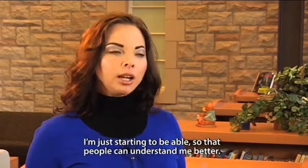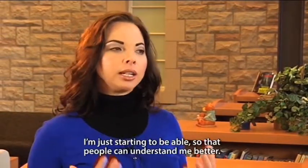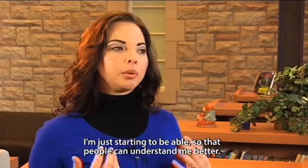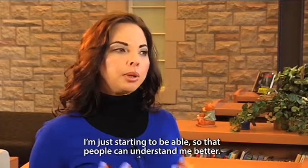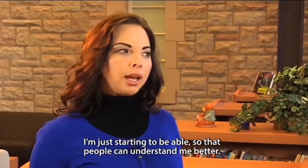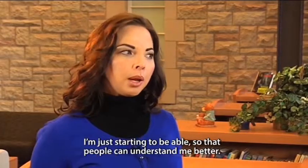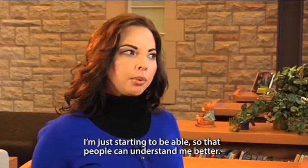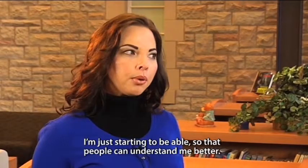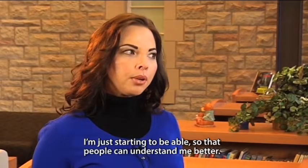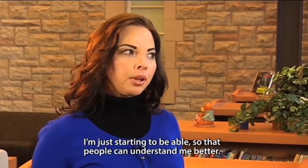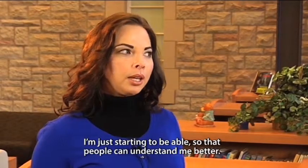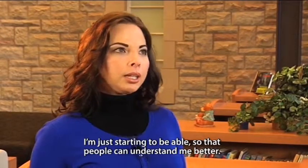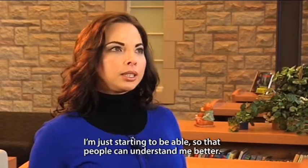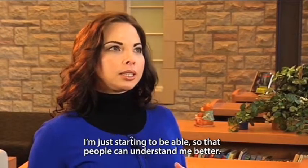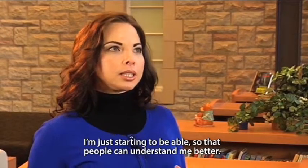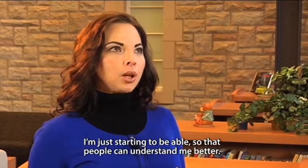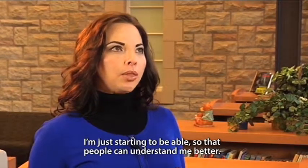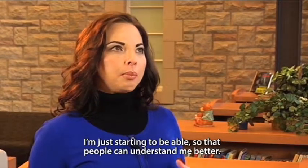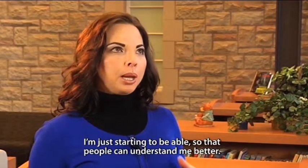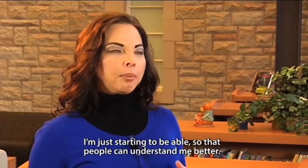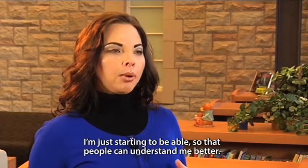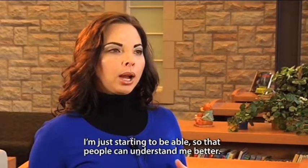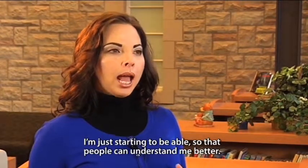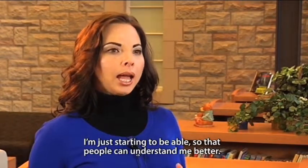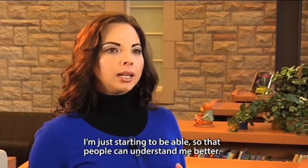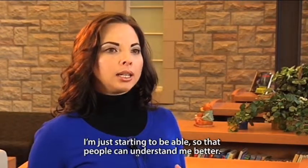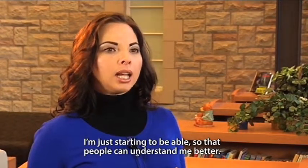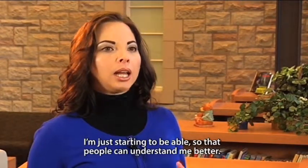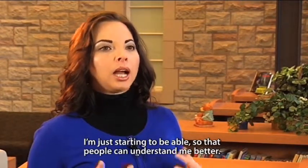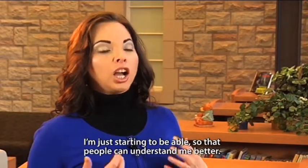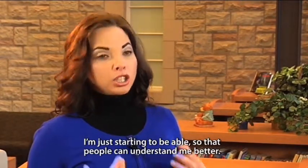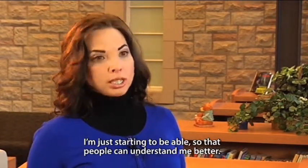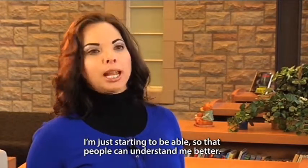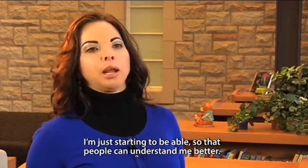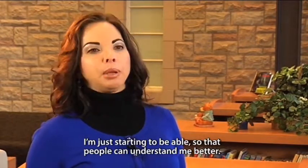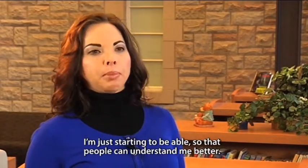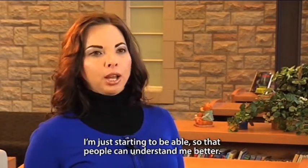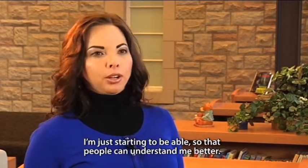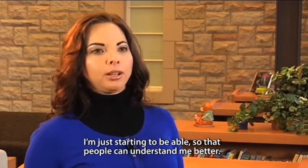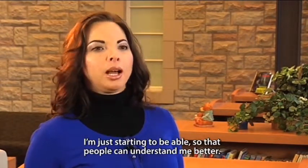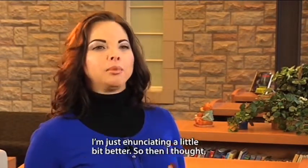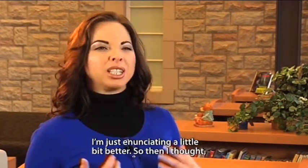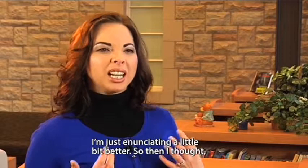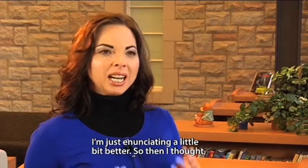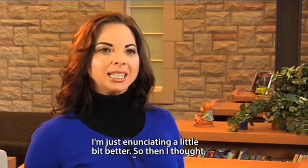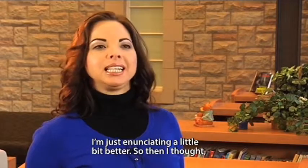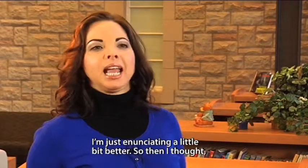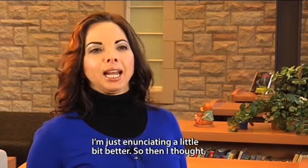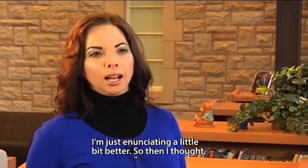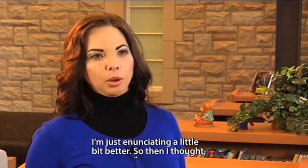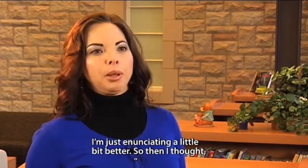starting to be able so that people can understand me better. I'm just enunciating a little bit